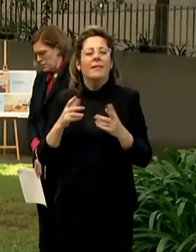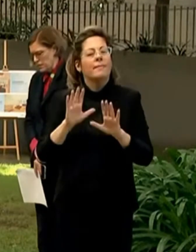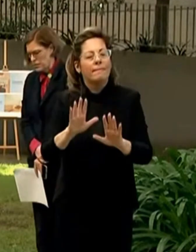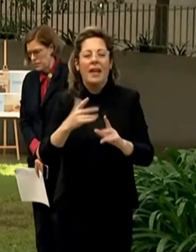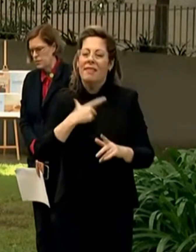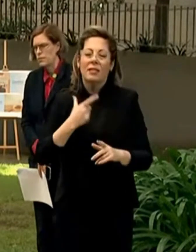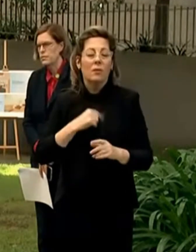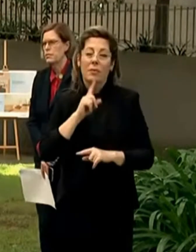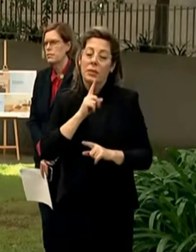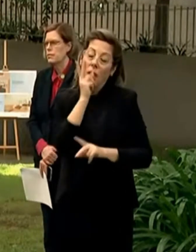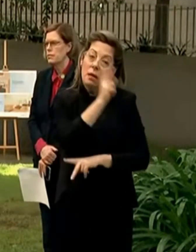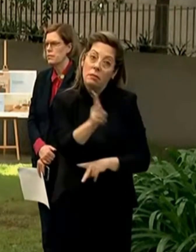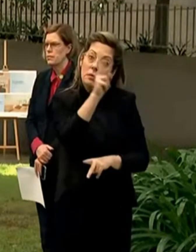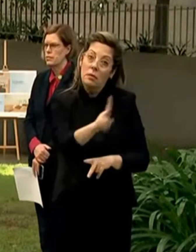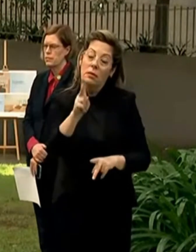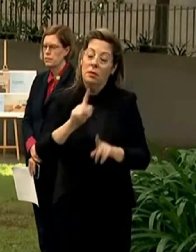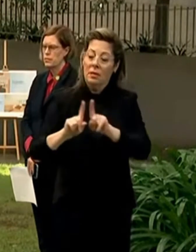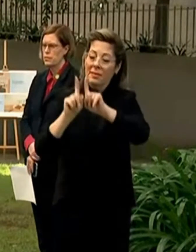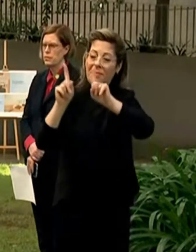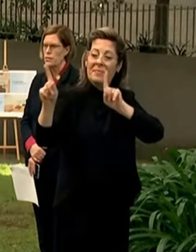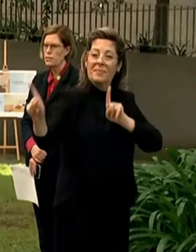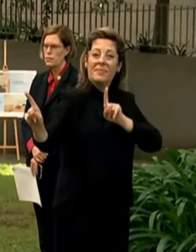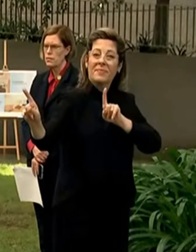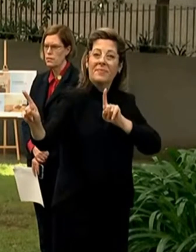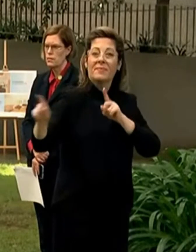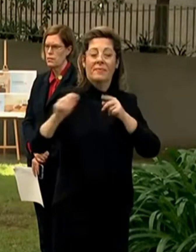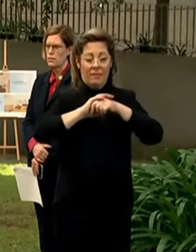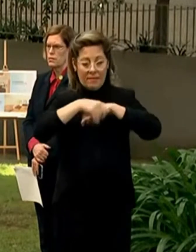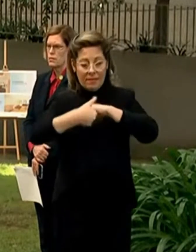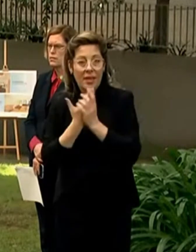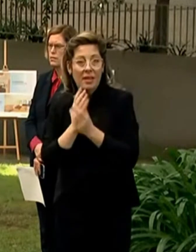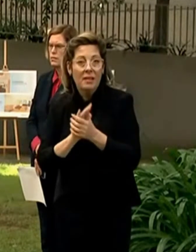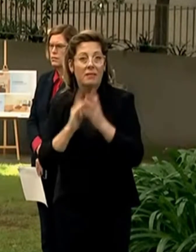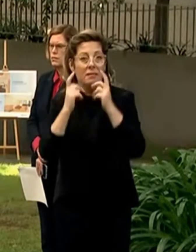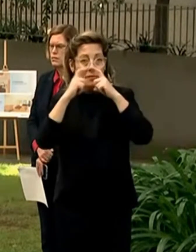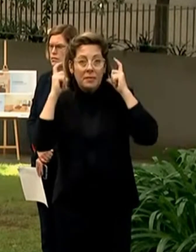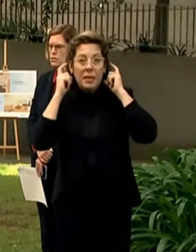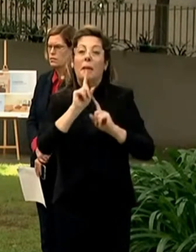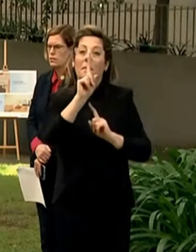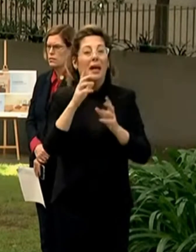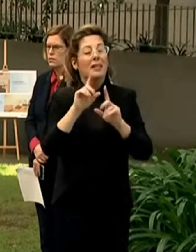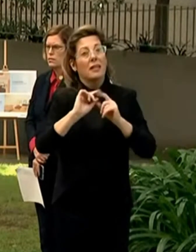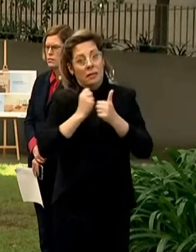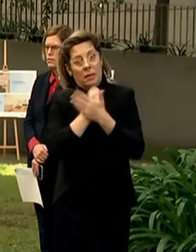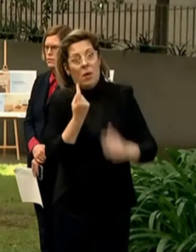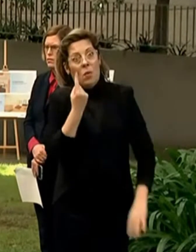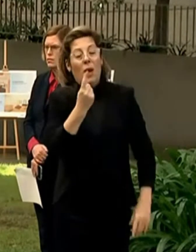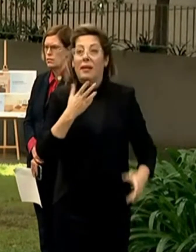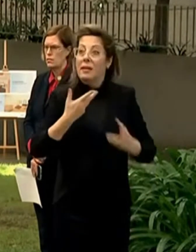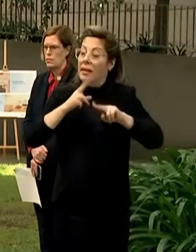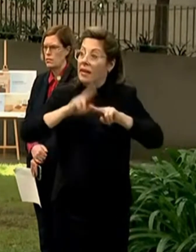hand hygiene, and also in particular, if you're going to a supermarket or you're catching public transport, that you